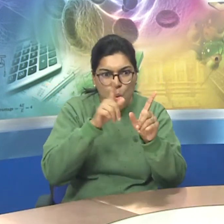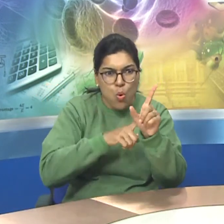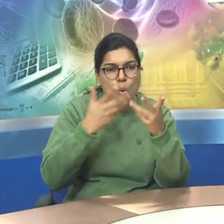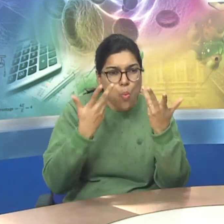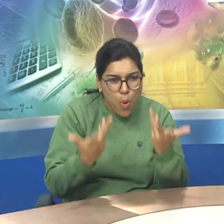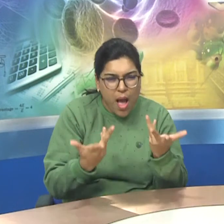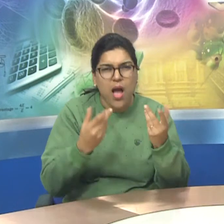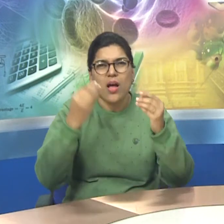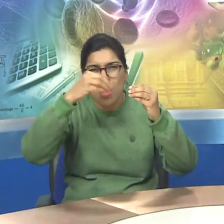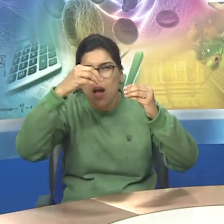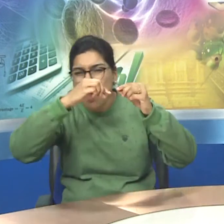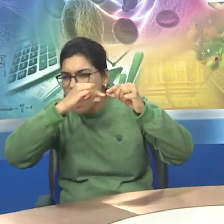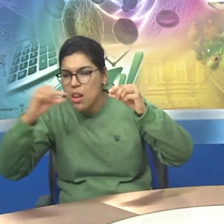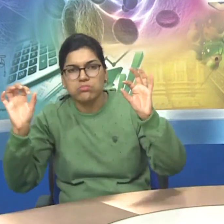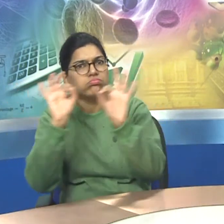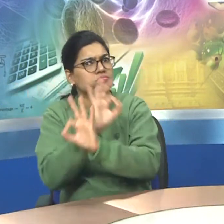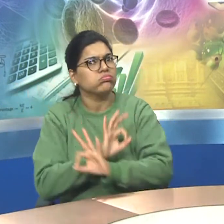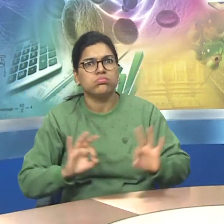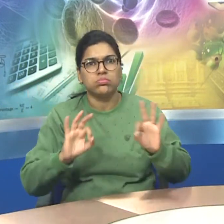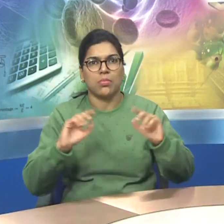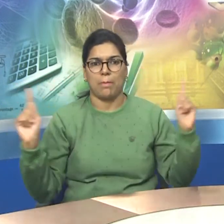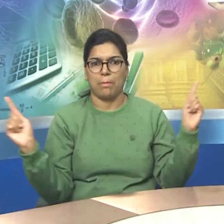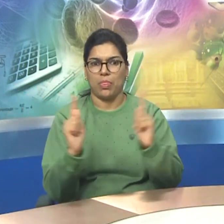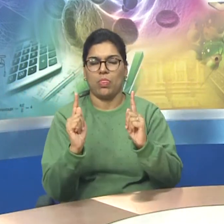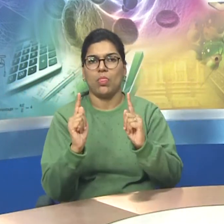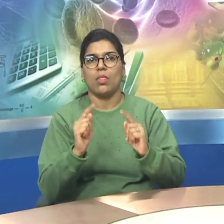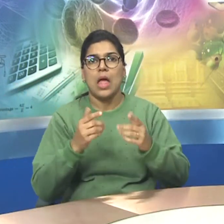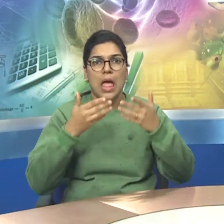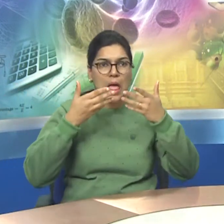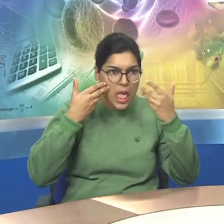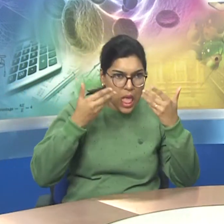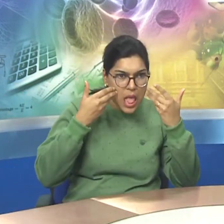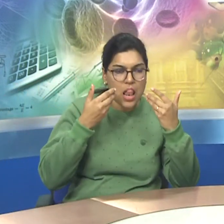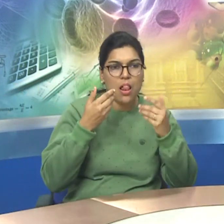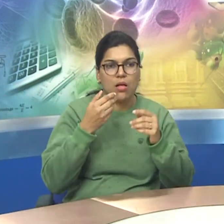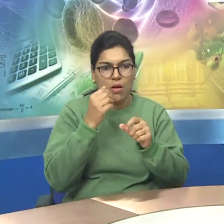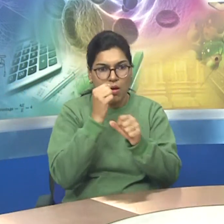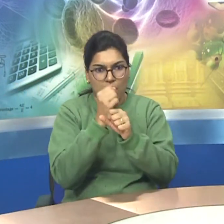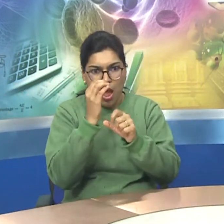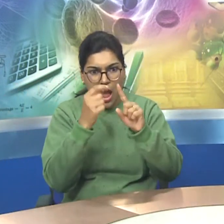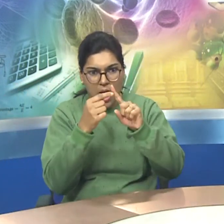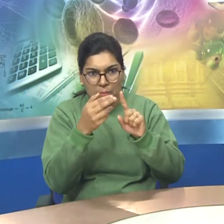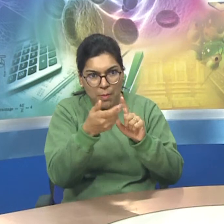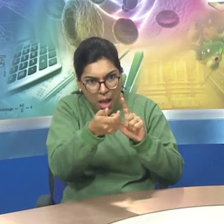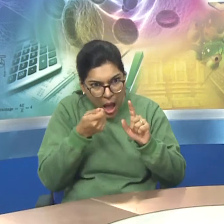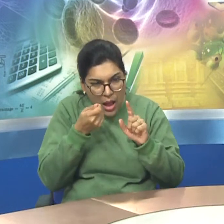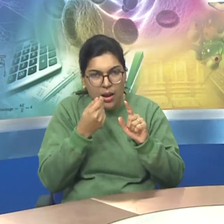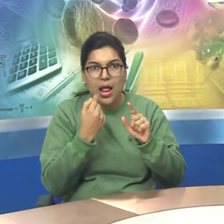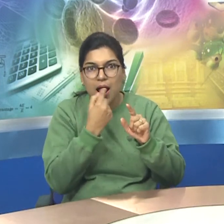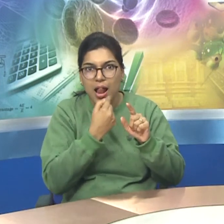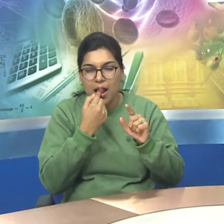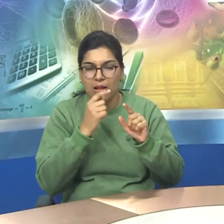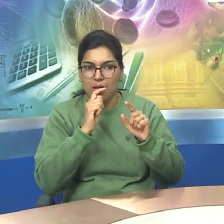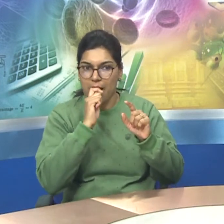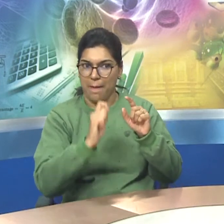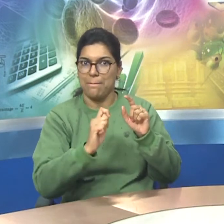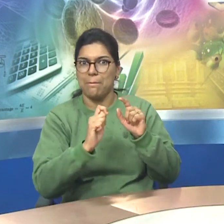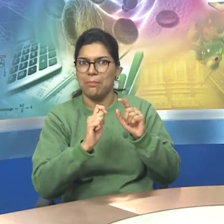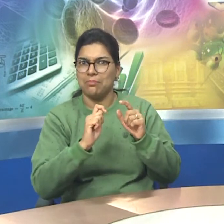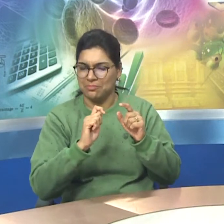So this is the statement. It means you are not talking, you are not speaking, you are not telling anything. What is the